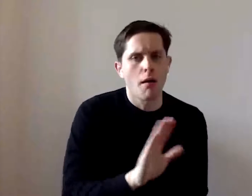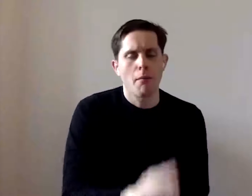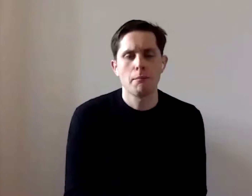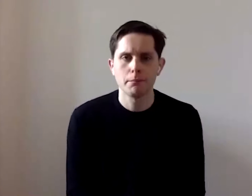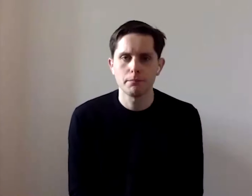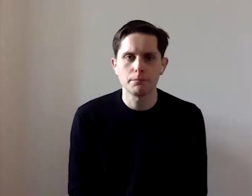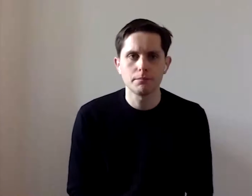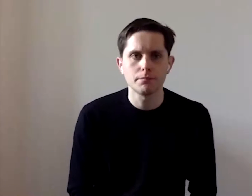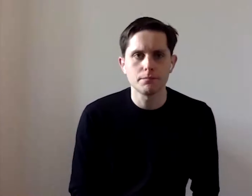easily be better.